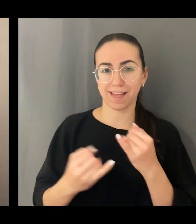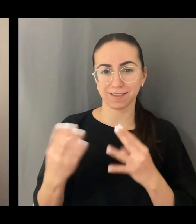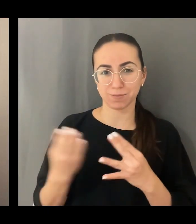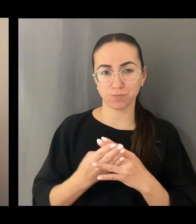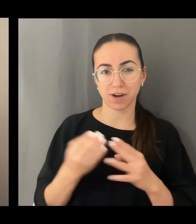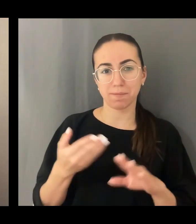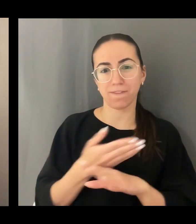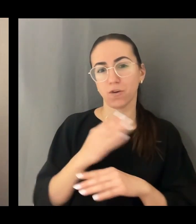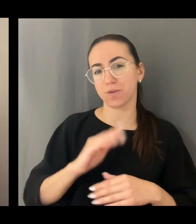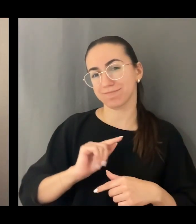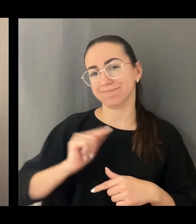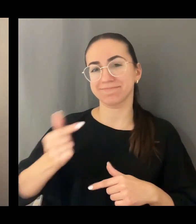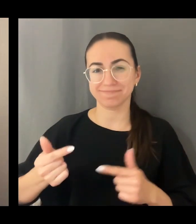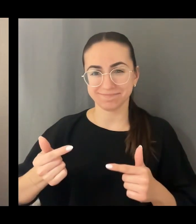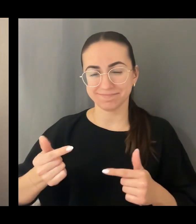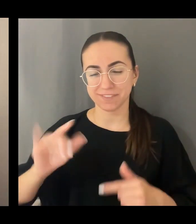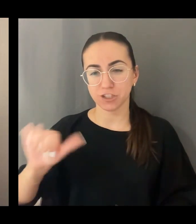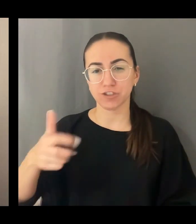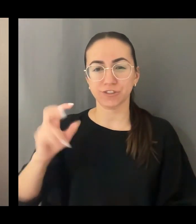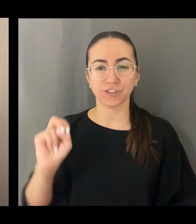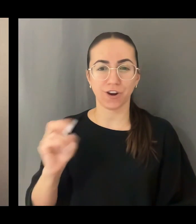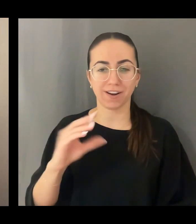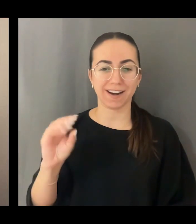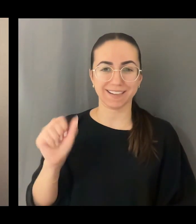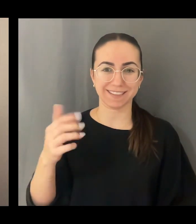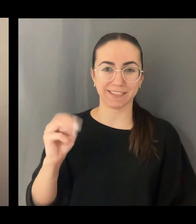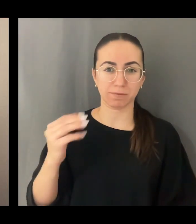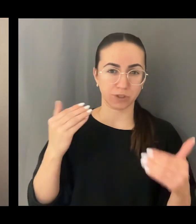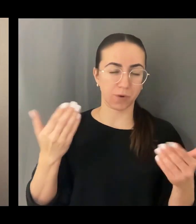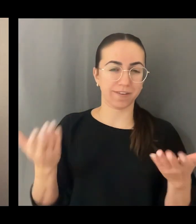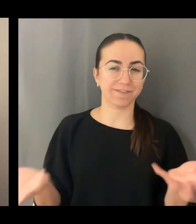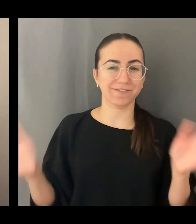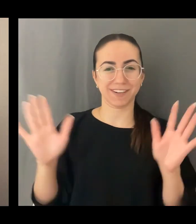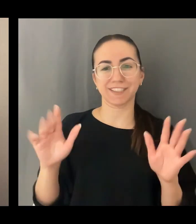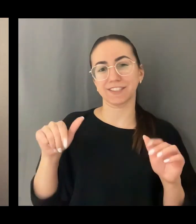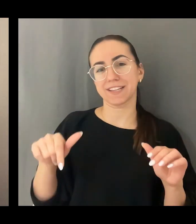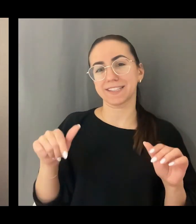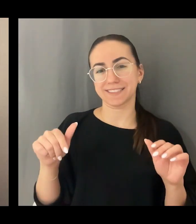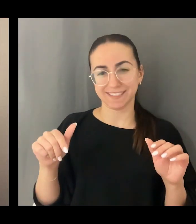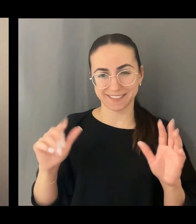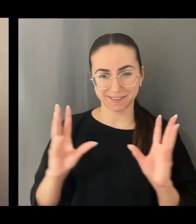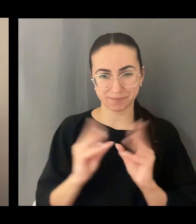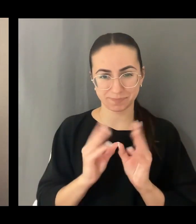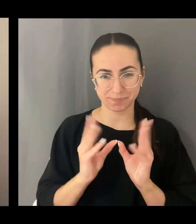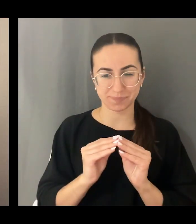on to John and Sam to conclude today's AbleCon event.